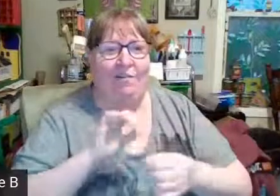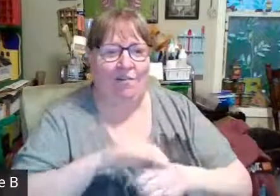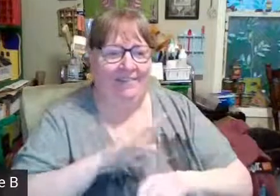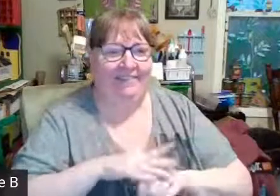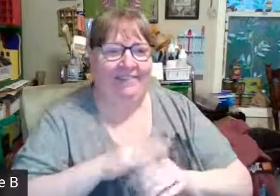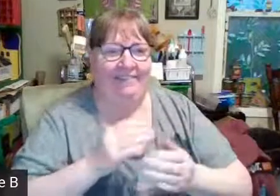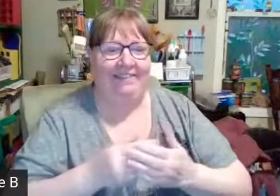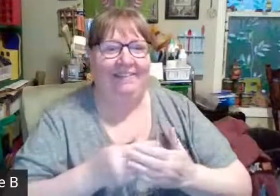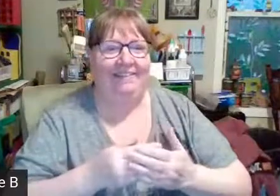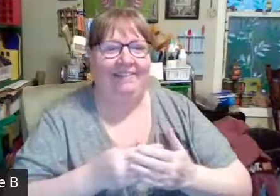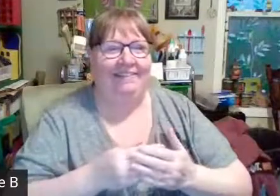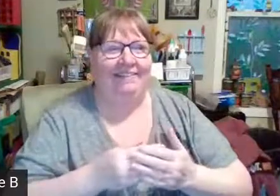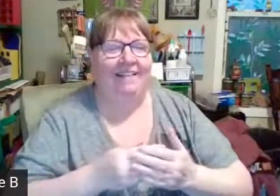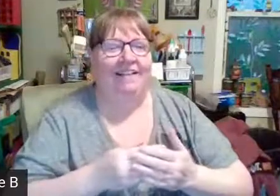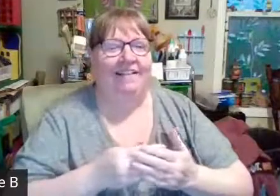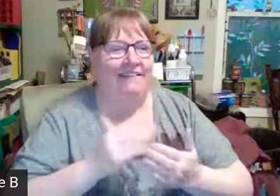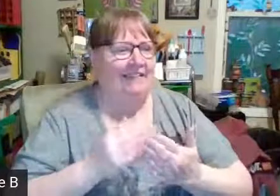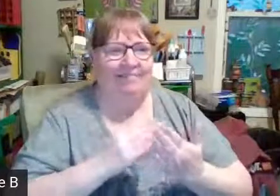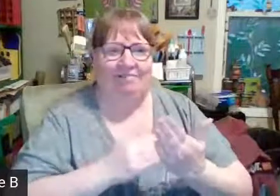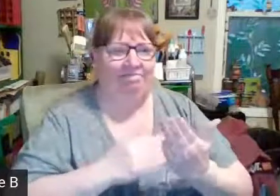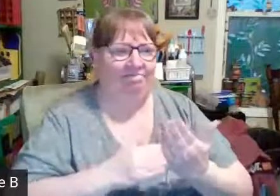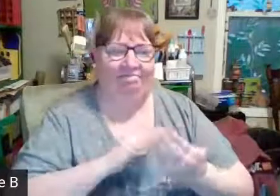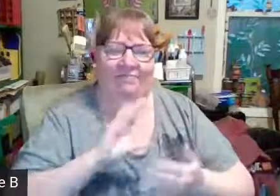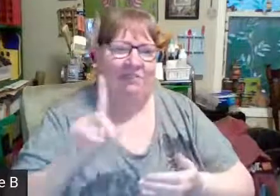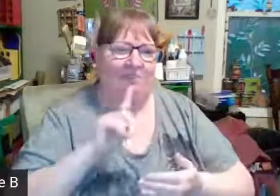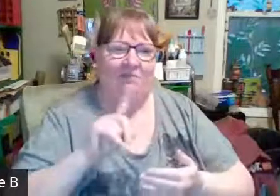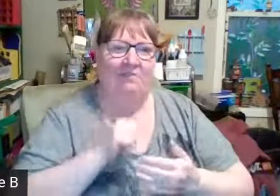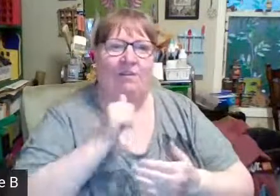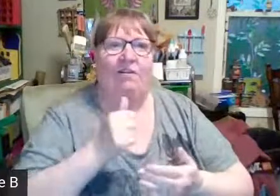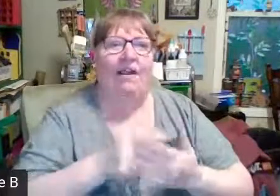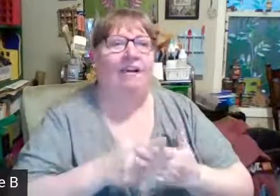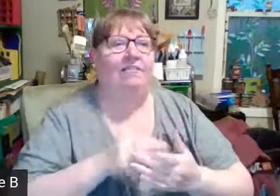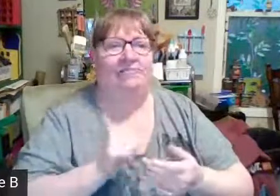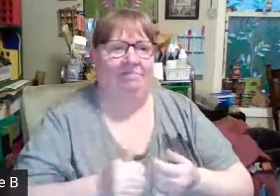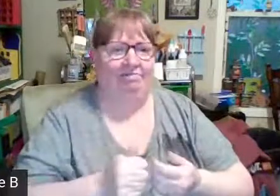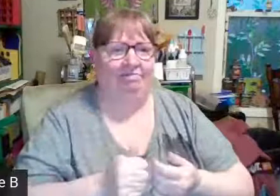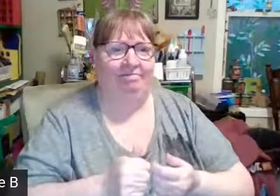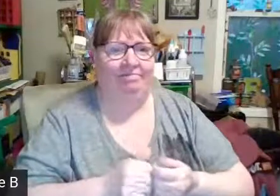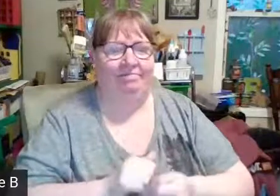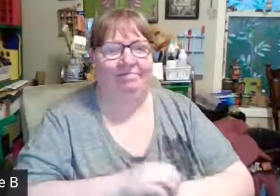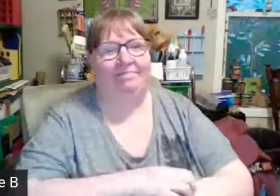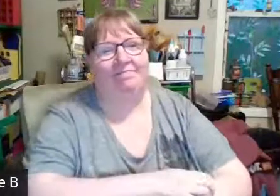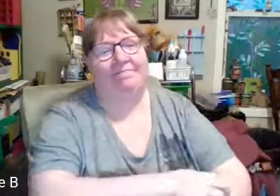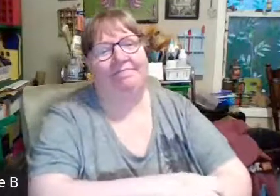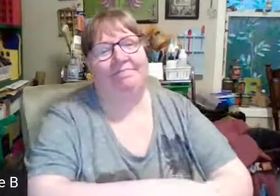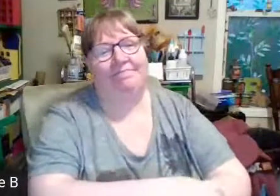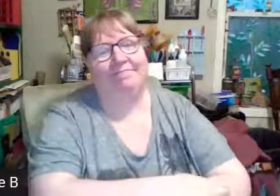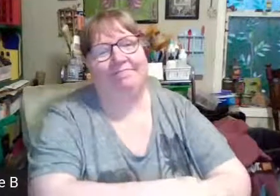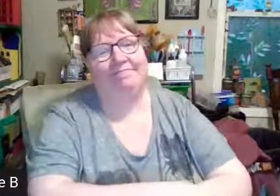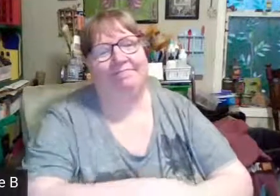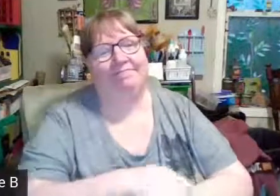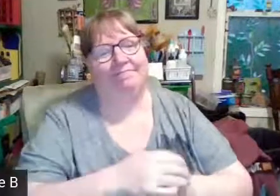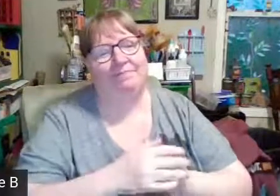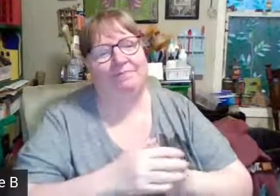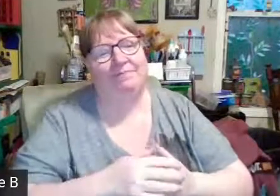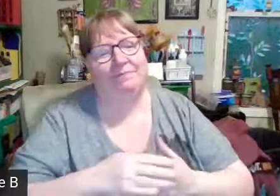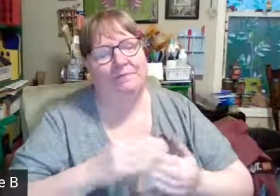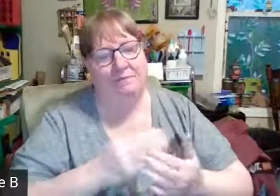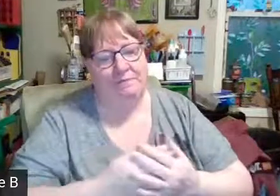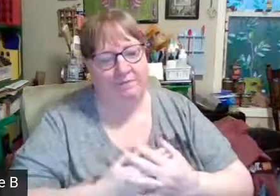to not, because sometimes I get overwhelmed with some of the smile lists because, you know, when I see it, it's all